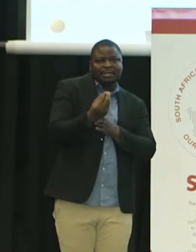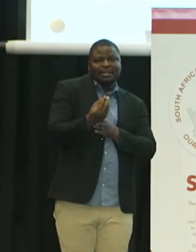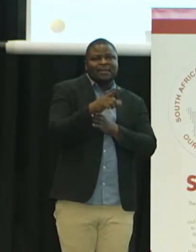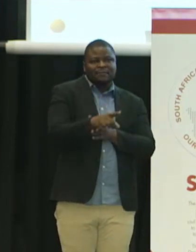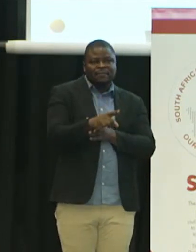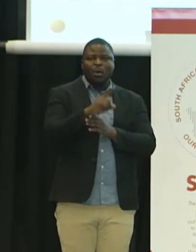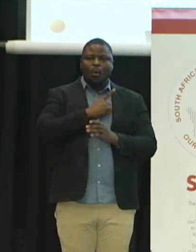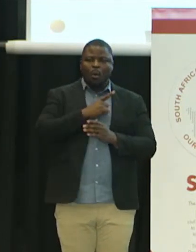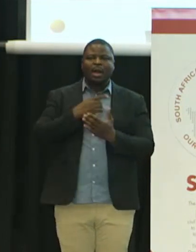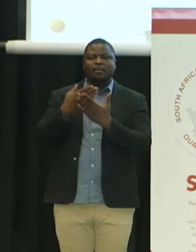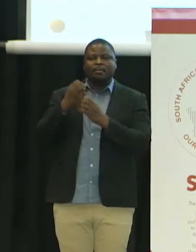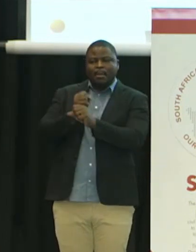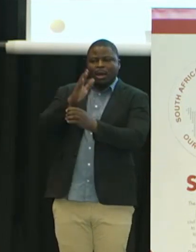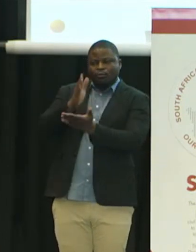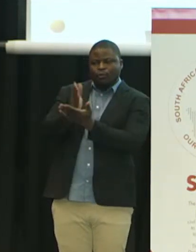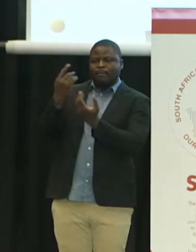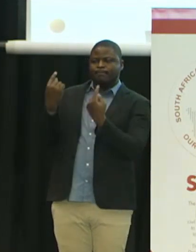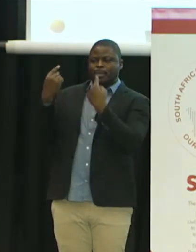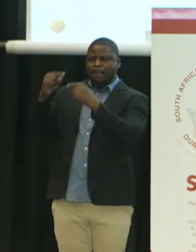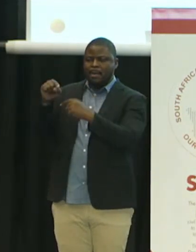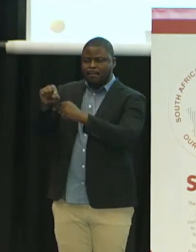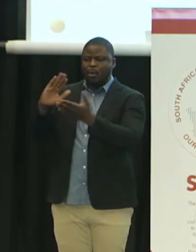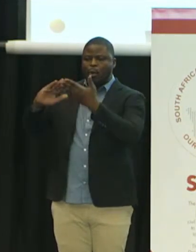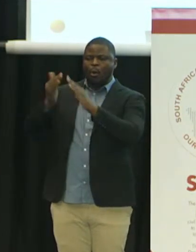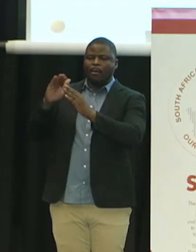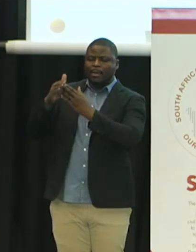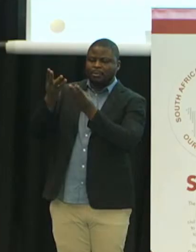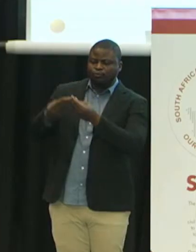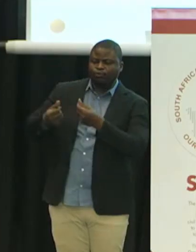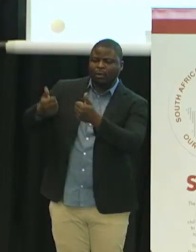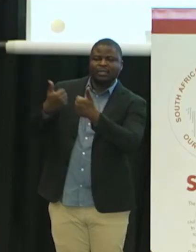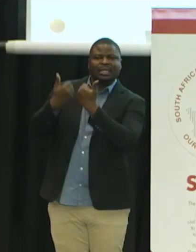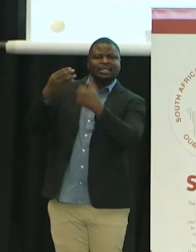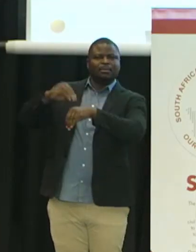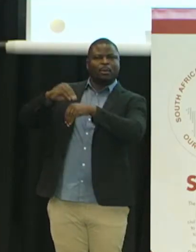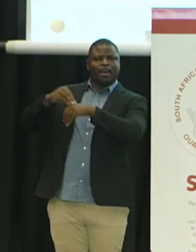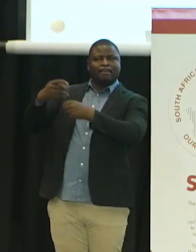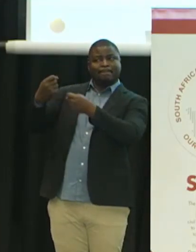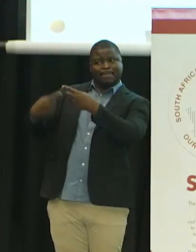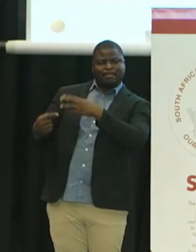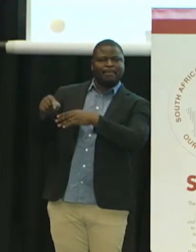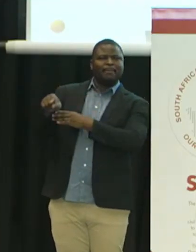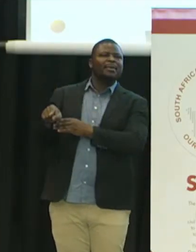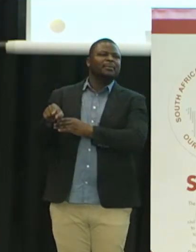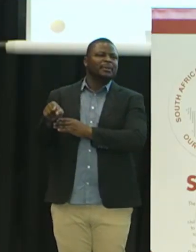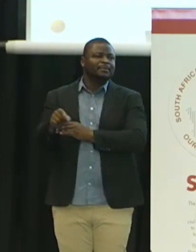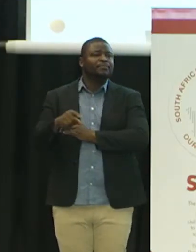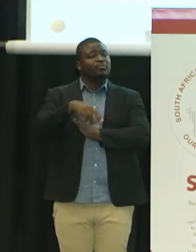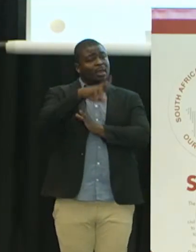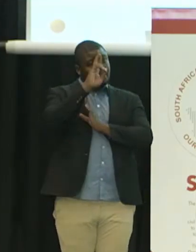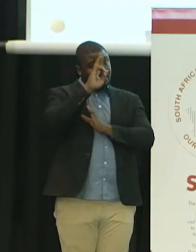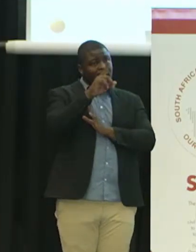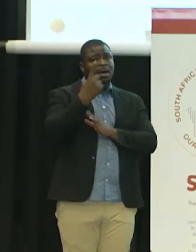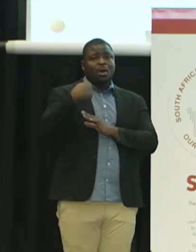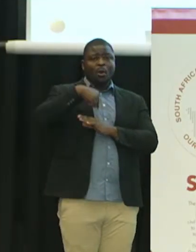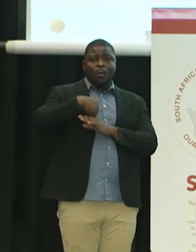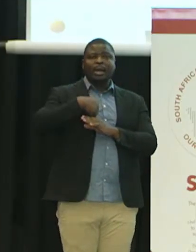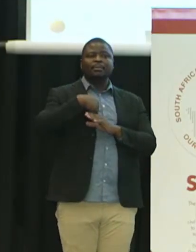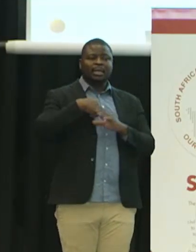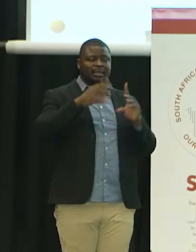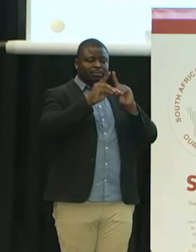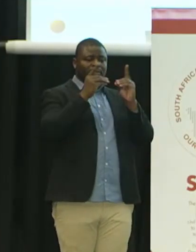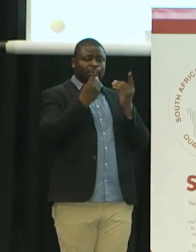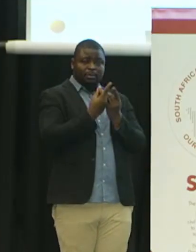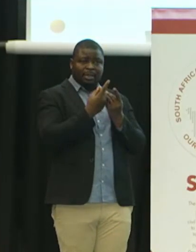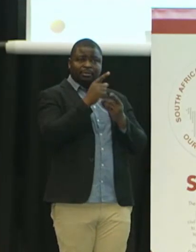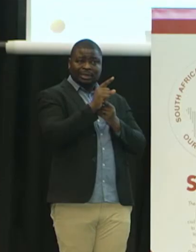intervention, particularly tailored for the key population. And then as a department, we have also